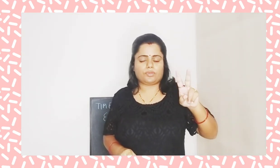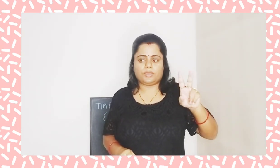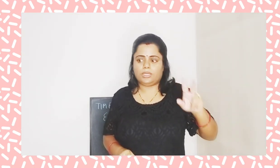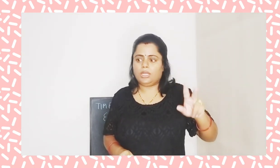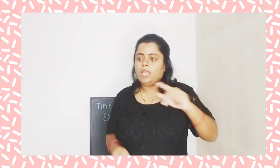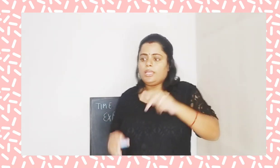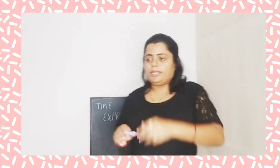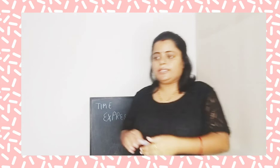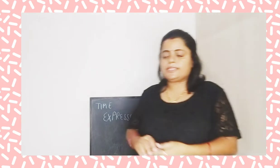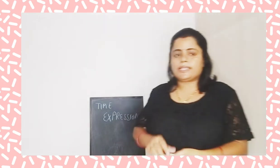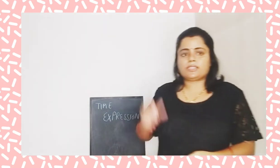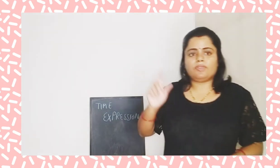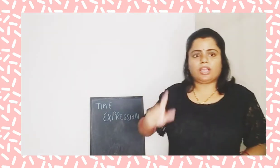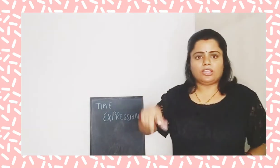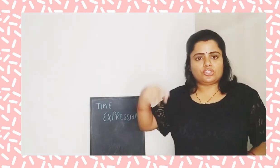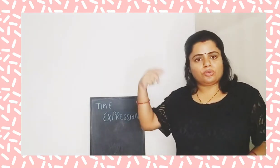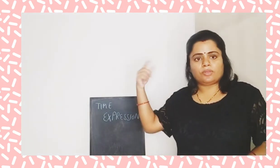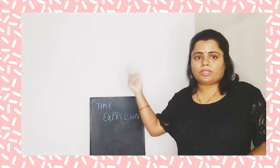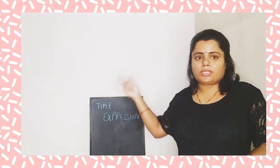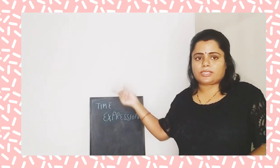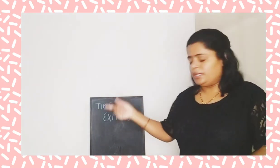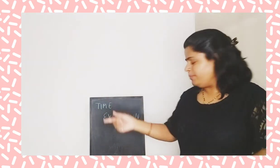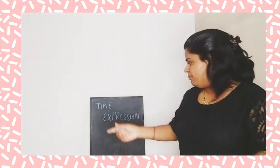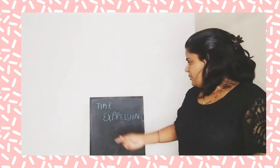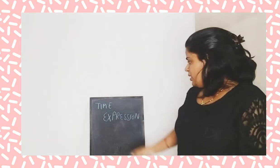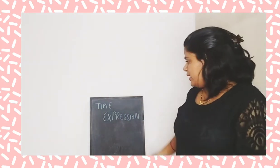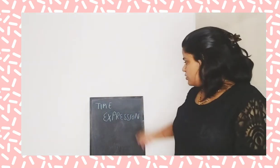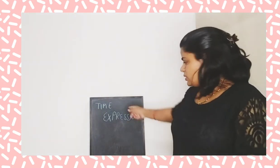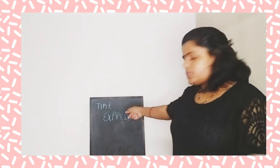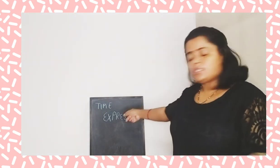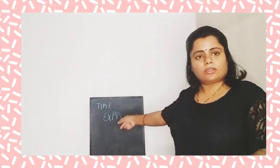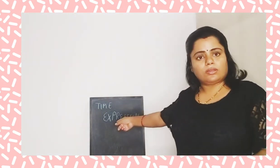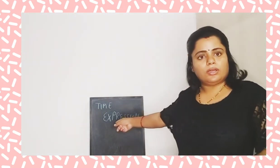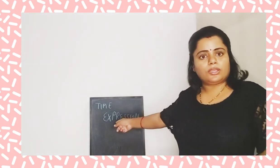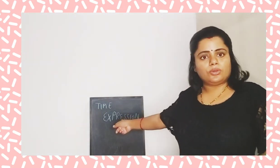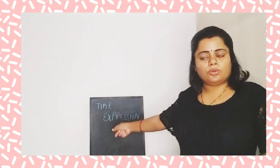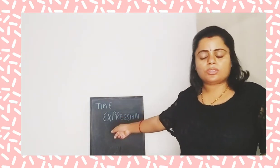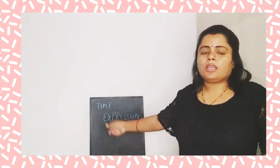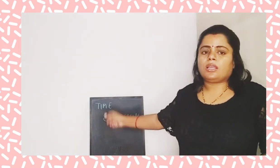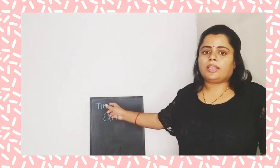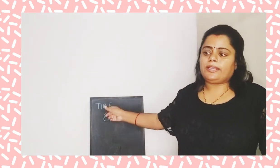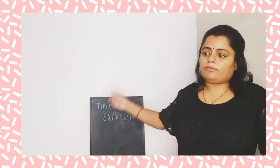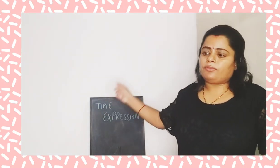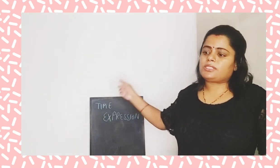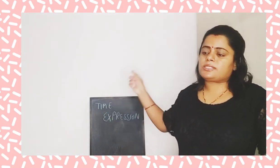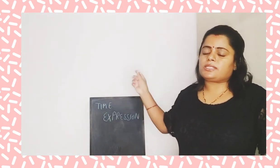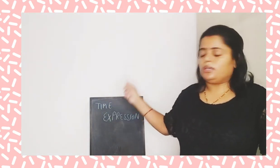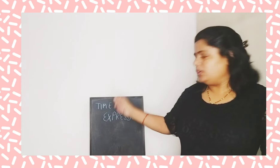the. In this lesson we are continuing with the same, right? So this is the third use, right? With